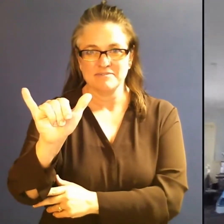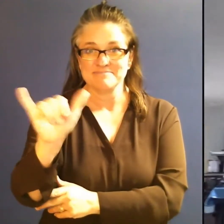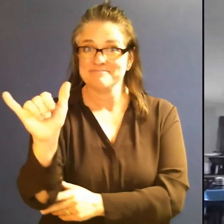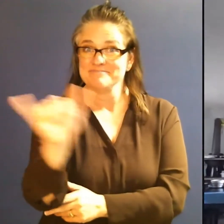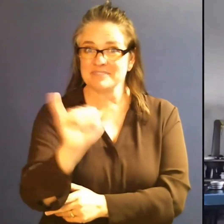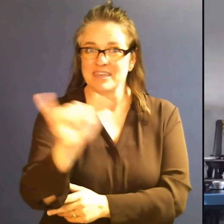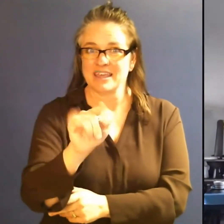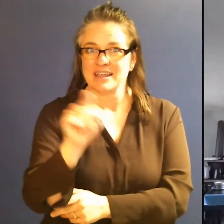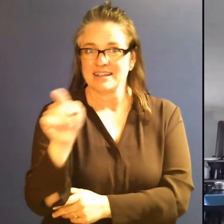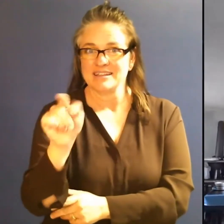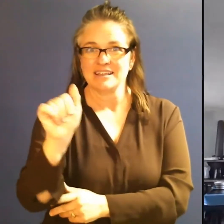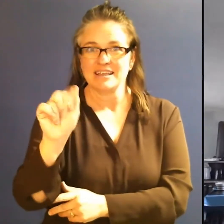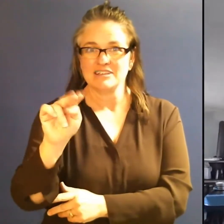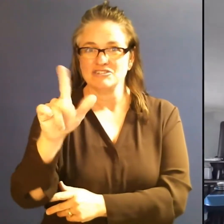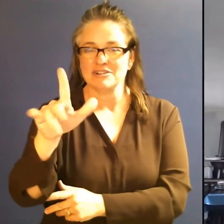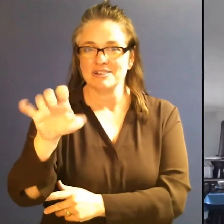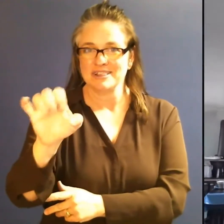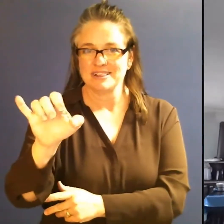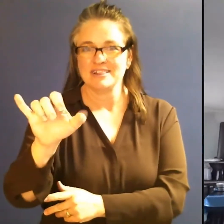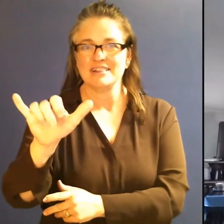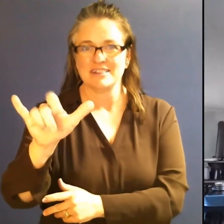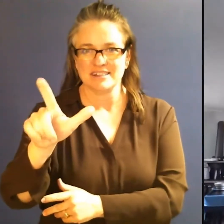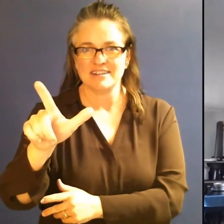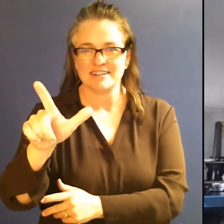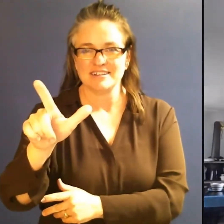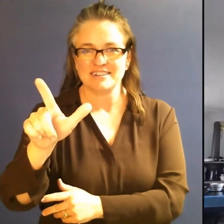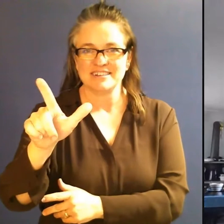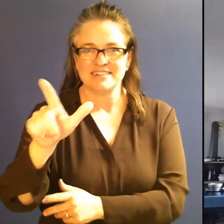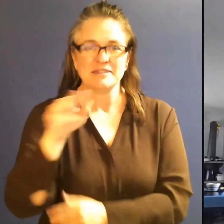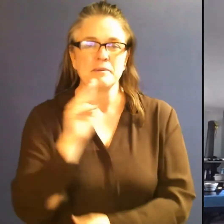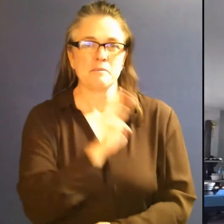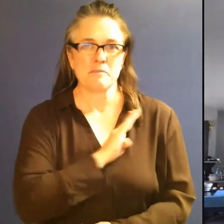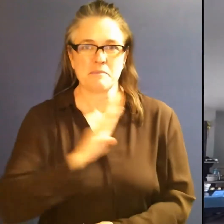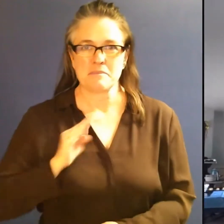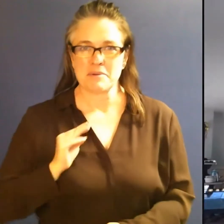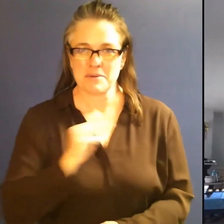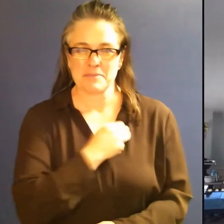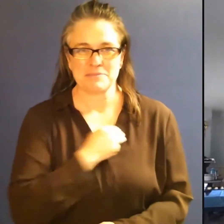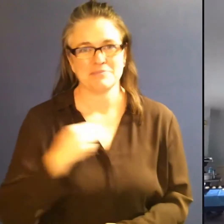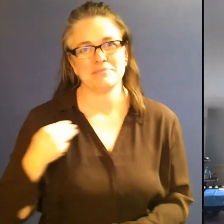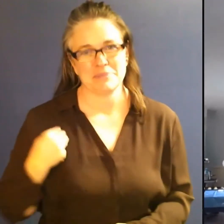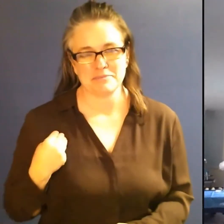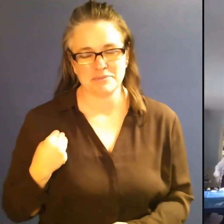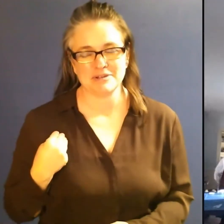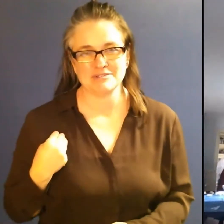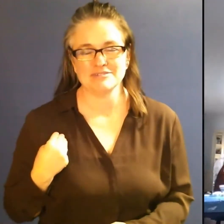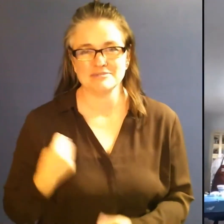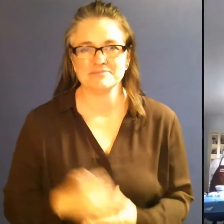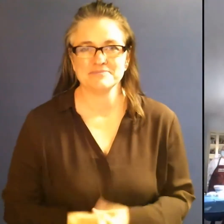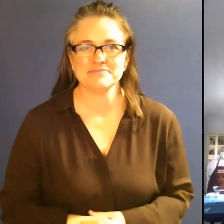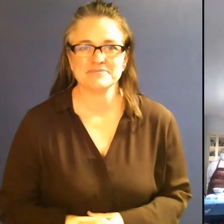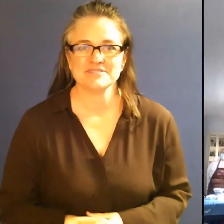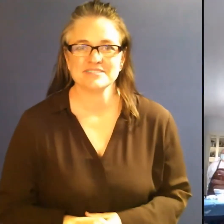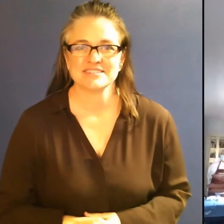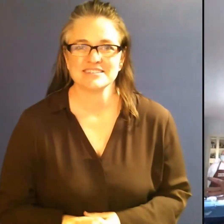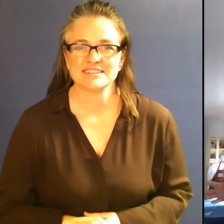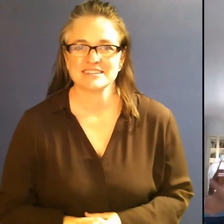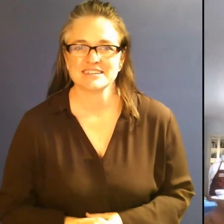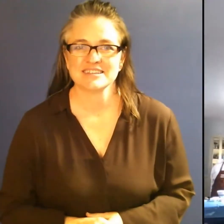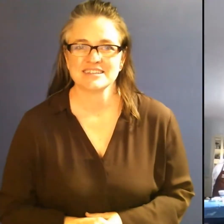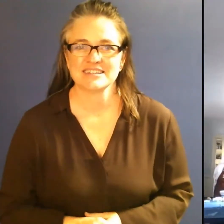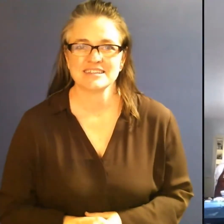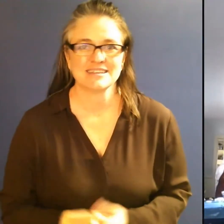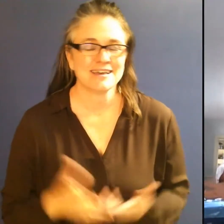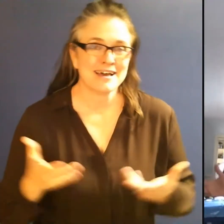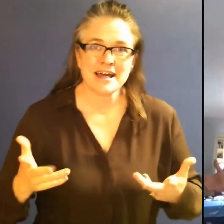and Angel. And like I said, board members helping us out from the Friends of Indiana Dunes. And golly, I just wanted to